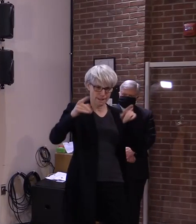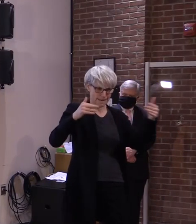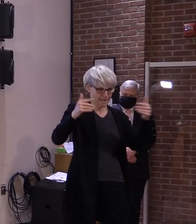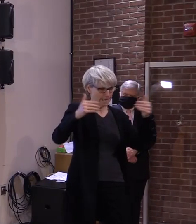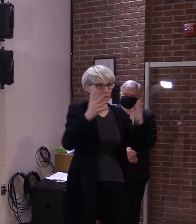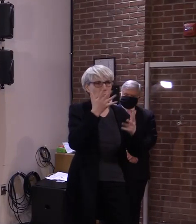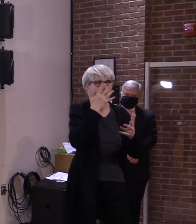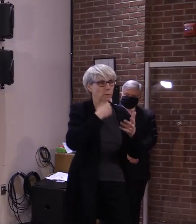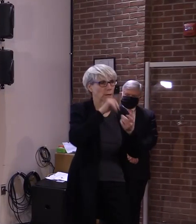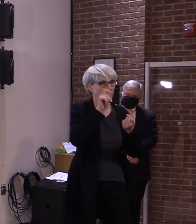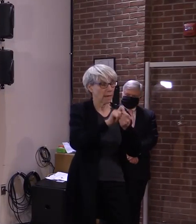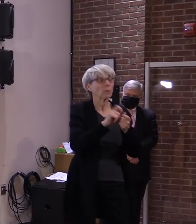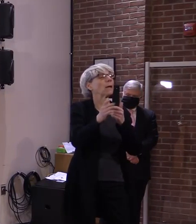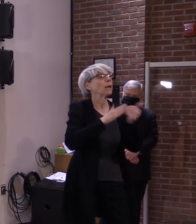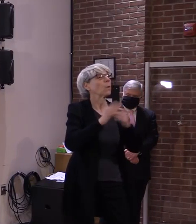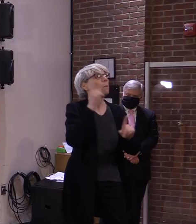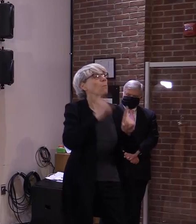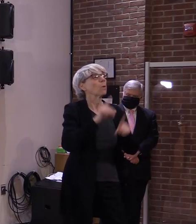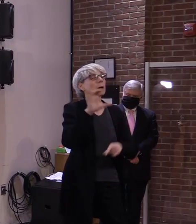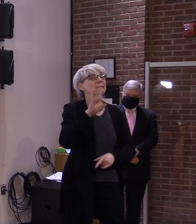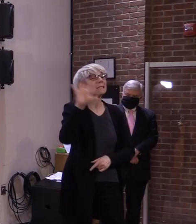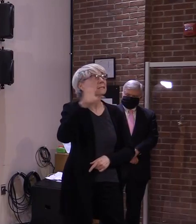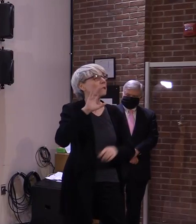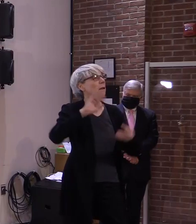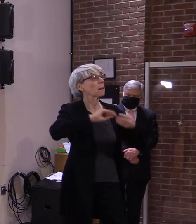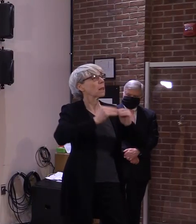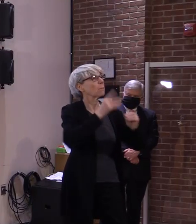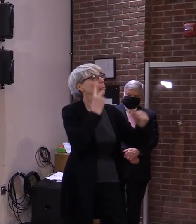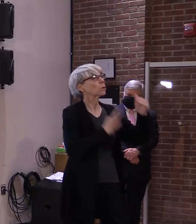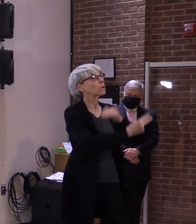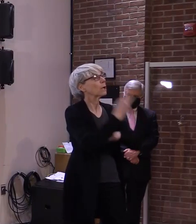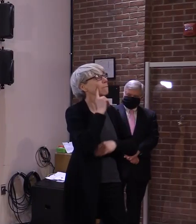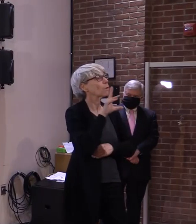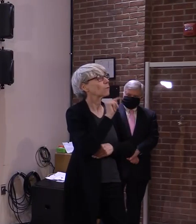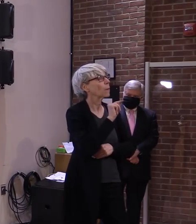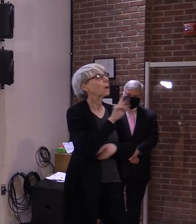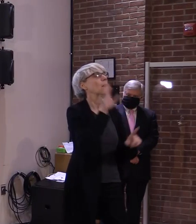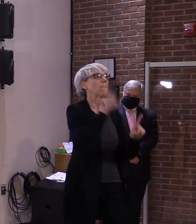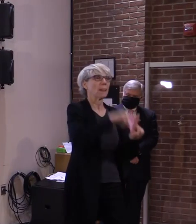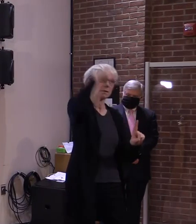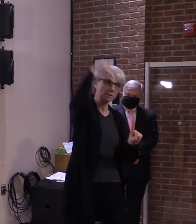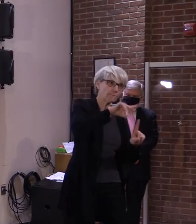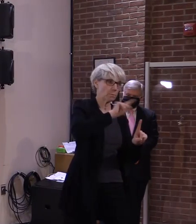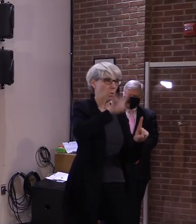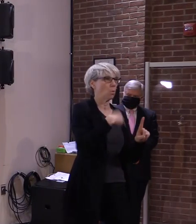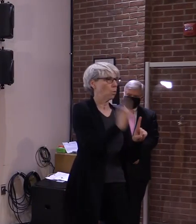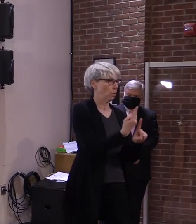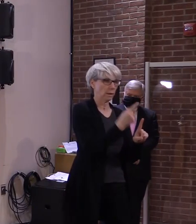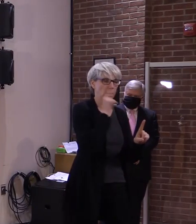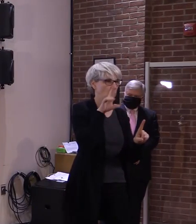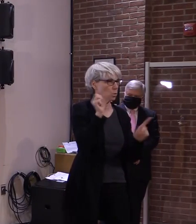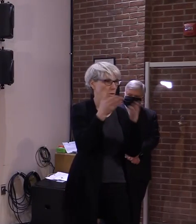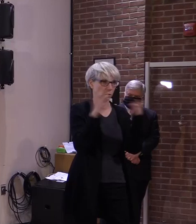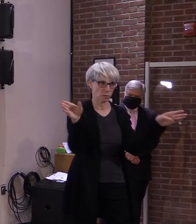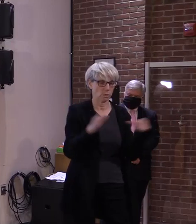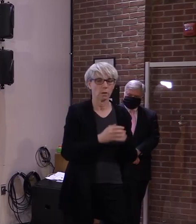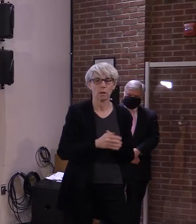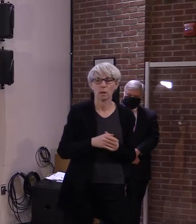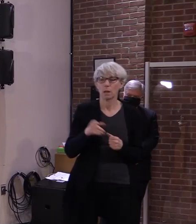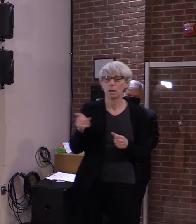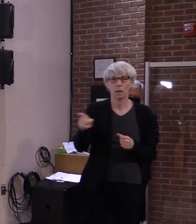to Vermont. Thanks. So looking at that, did the CDC ensemble come out